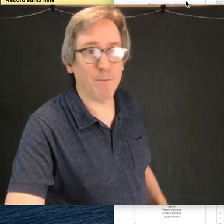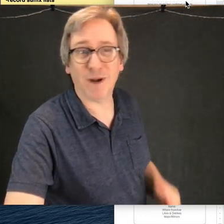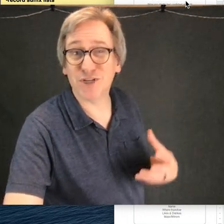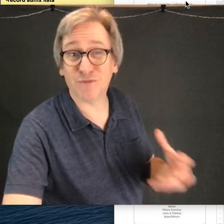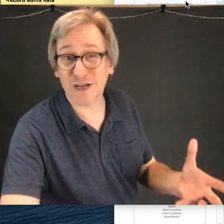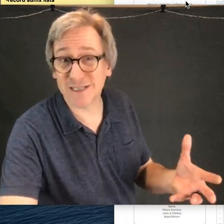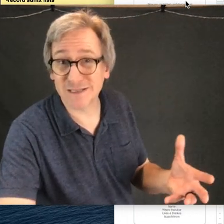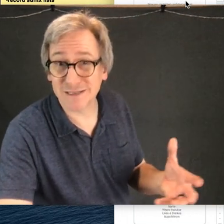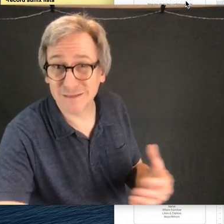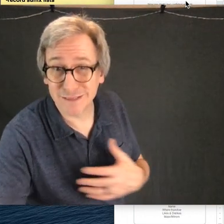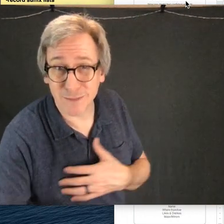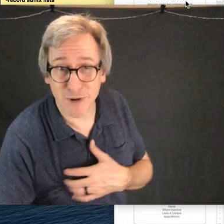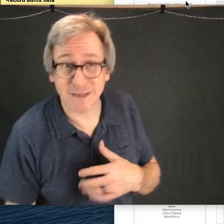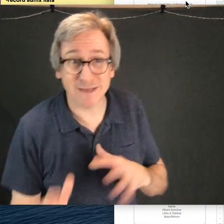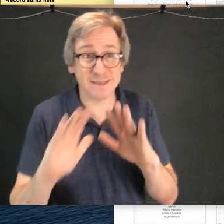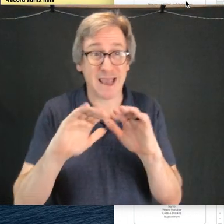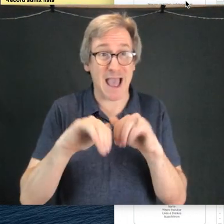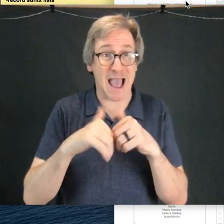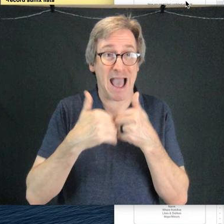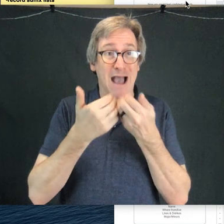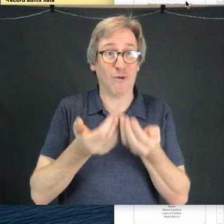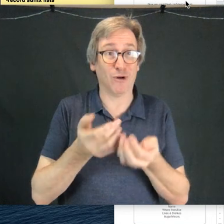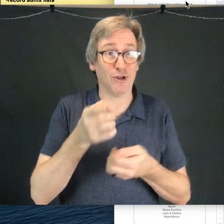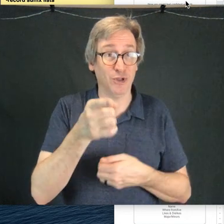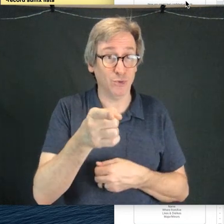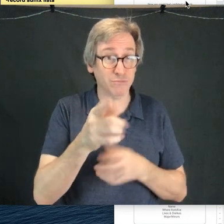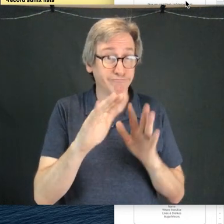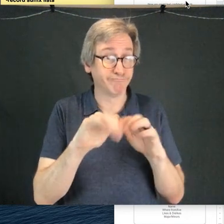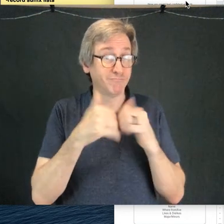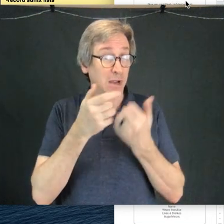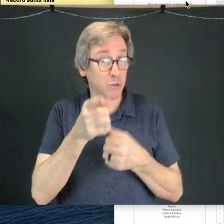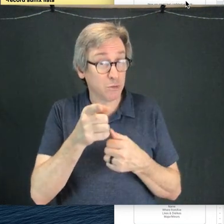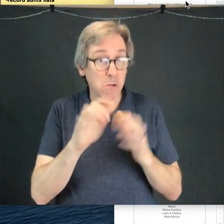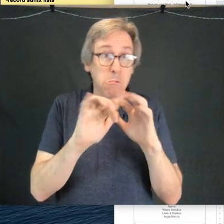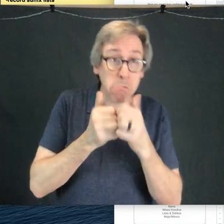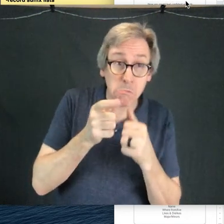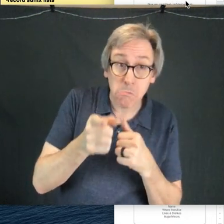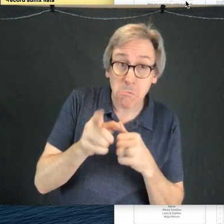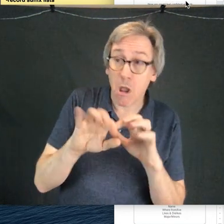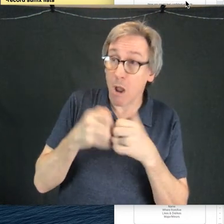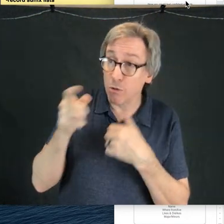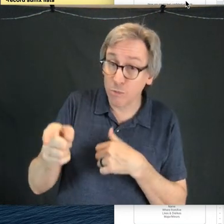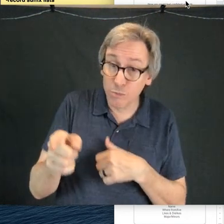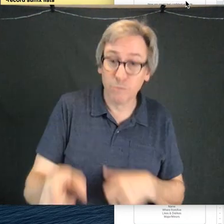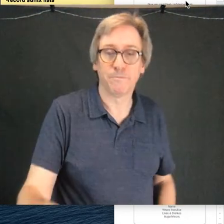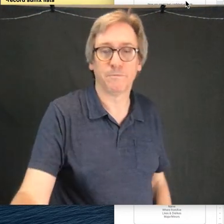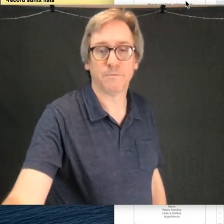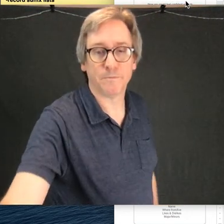I put a bunch of phrases to practice. How are you?